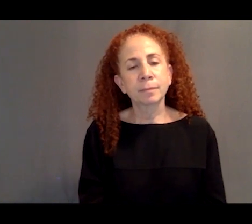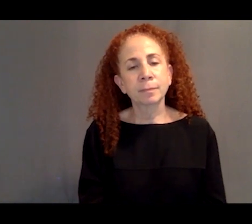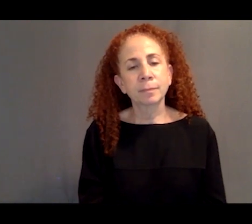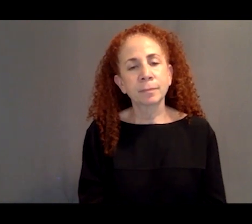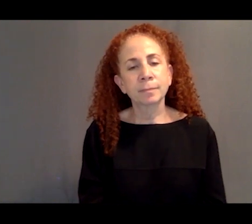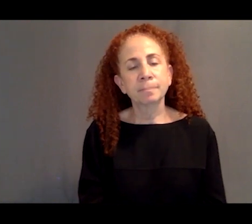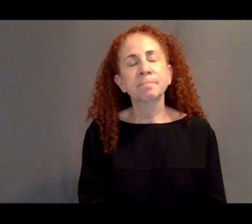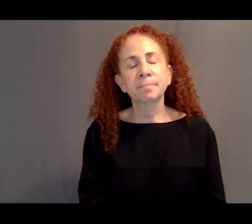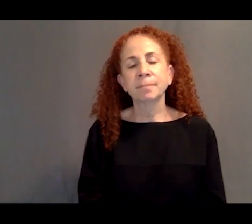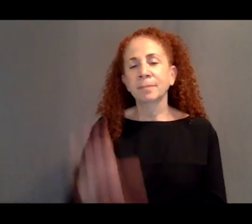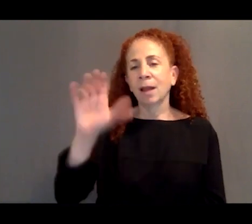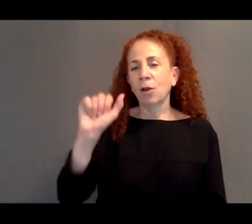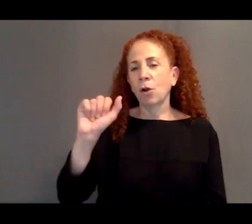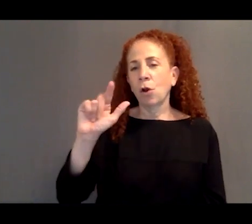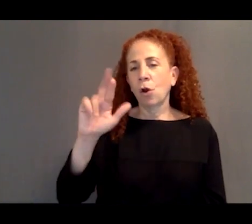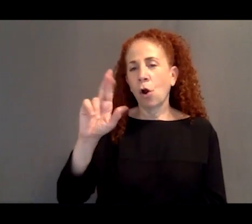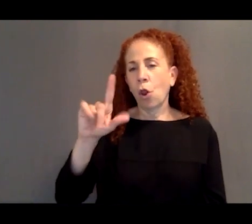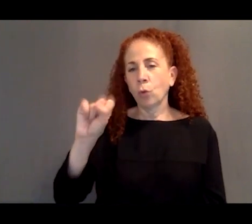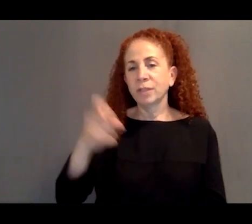thinking about this, Carlos from Phoenix,